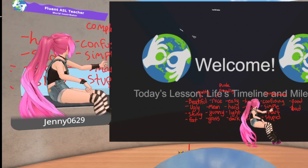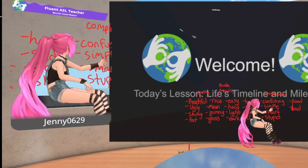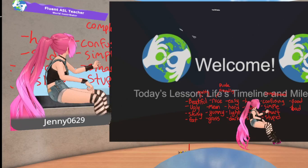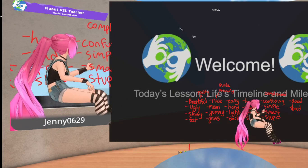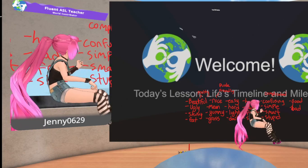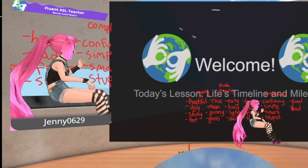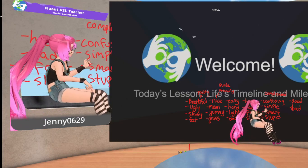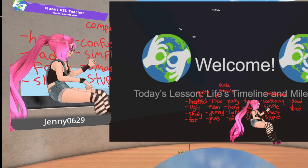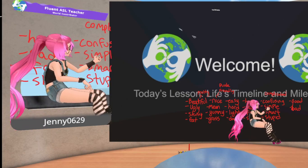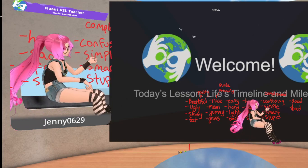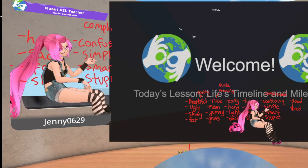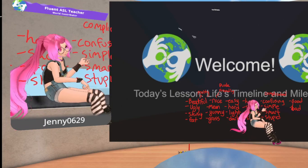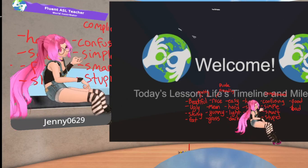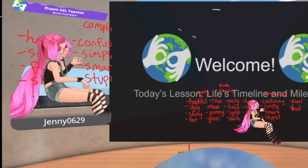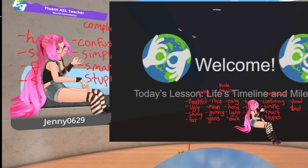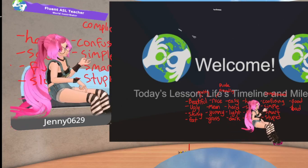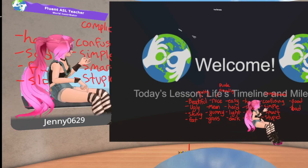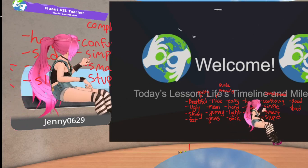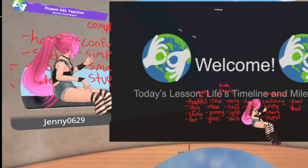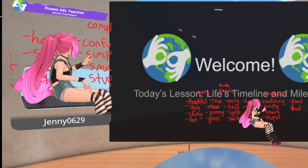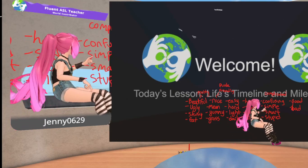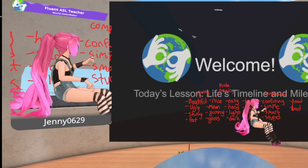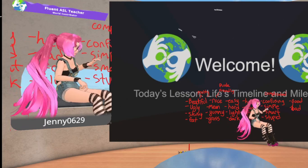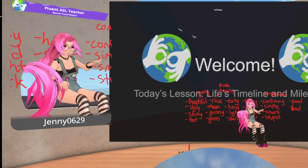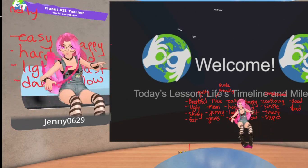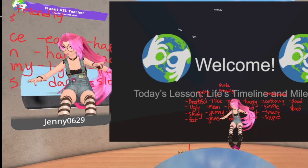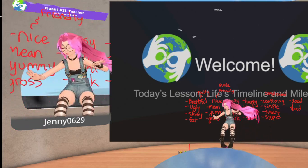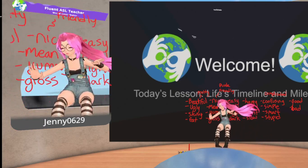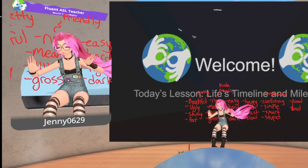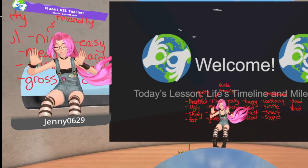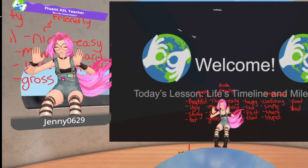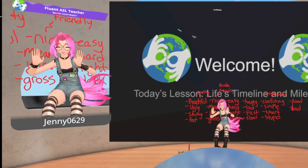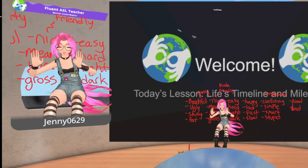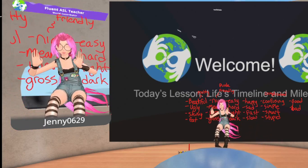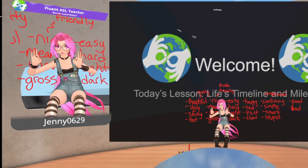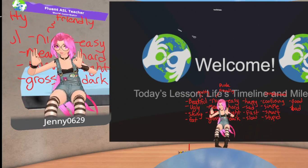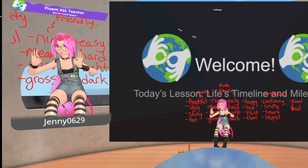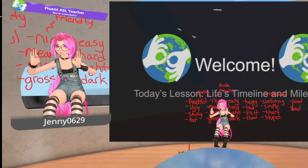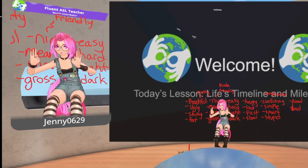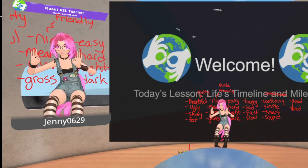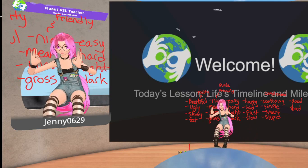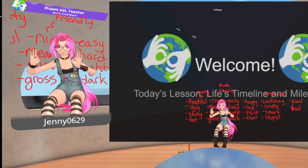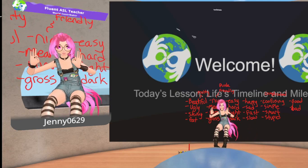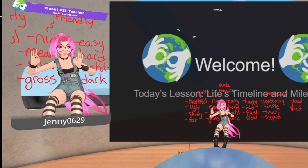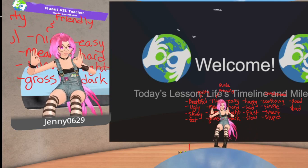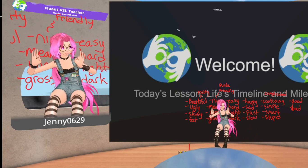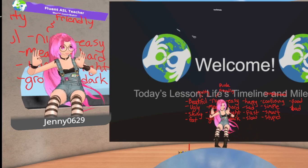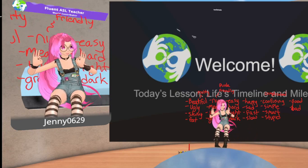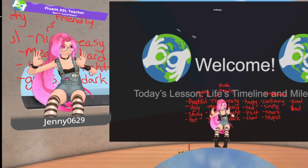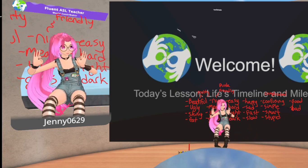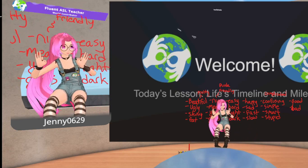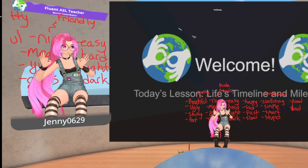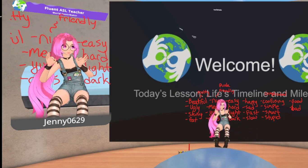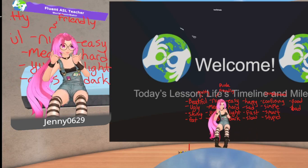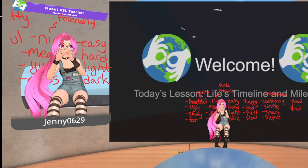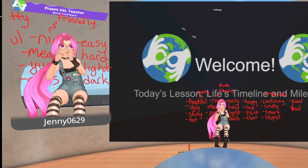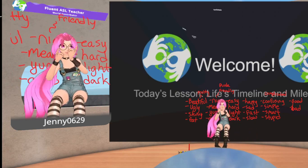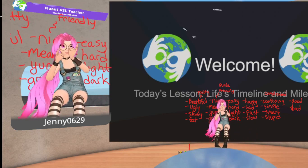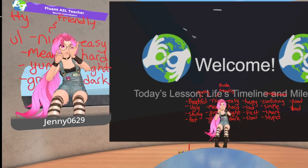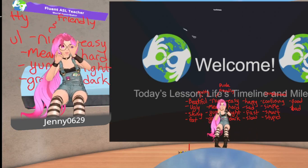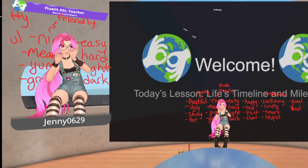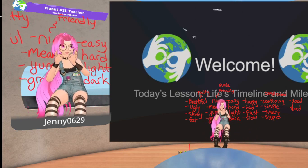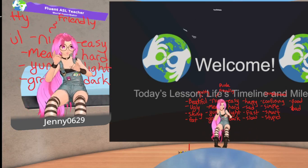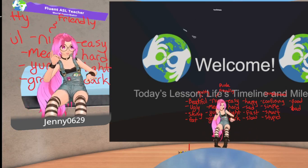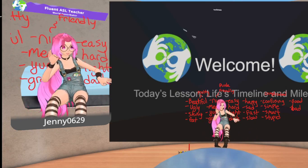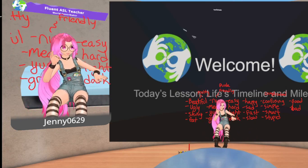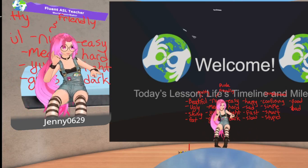maybe it's just simple. Maybe it's Maybelline. Simple. You're gonna have two F hands, and then you're just